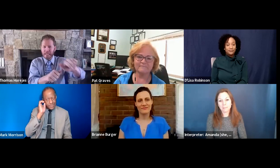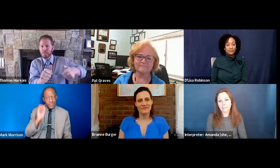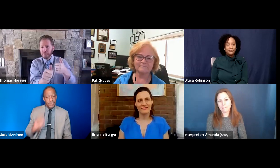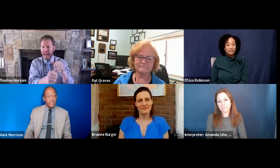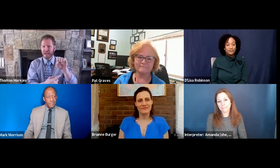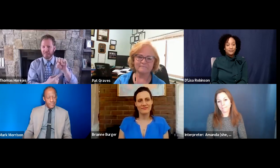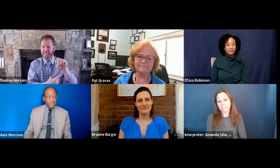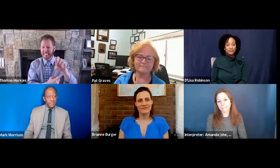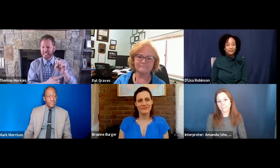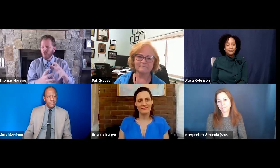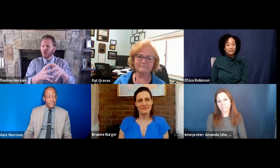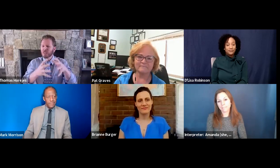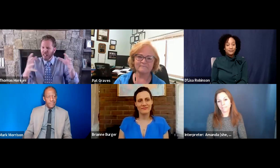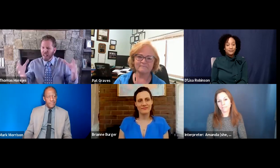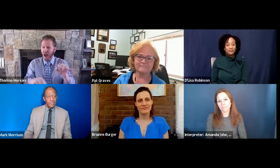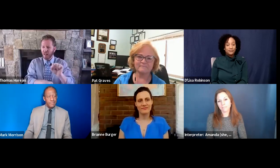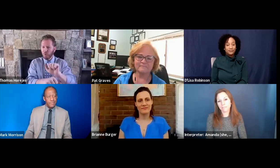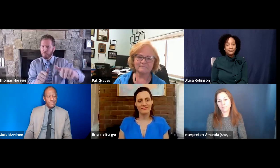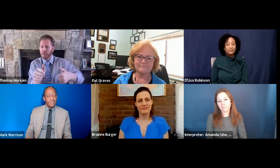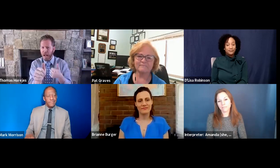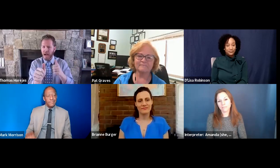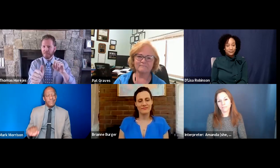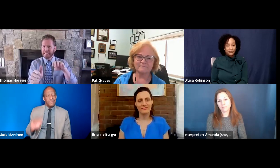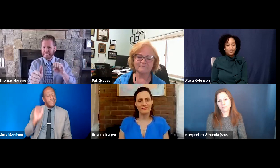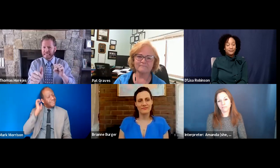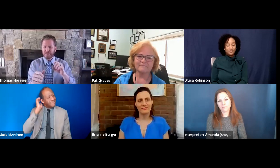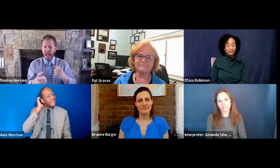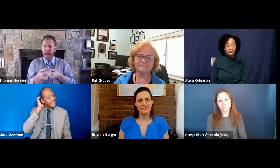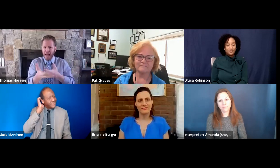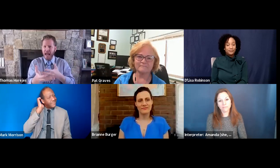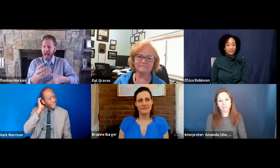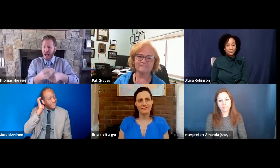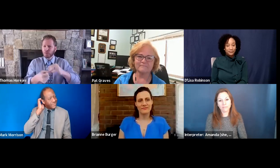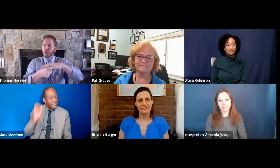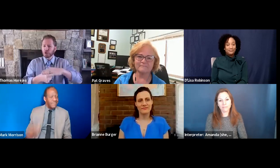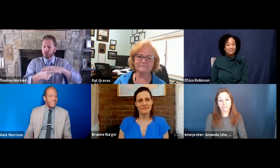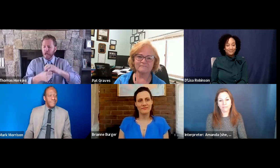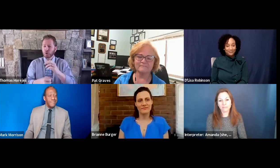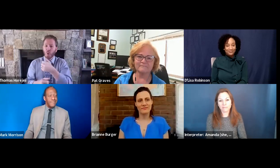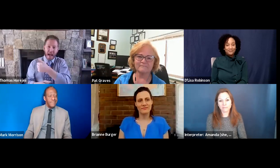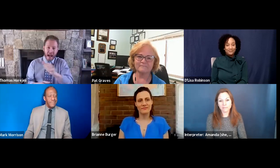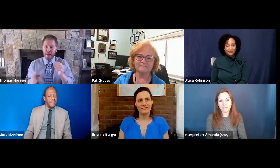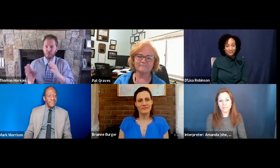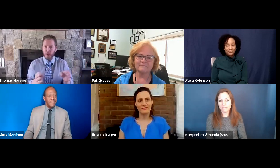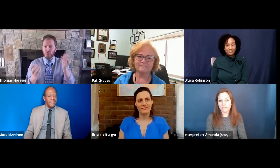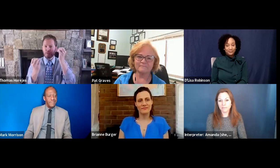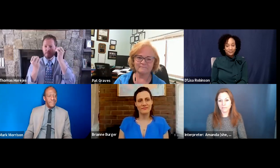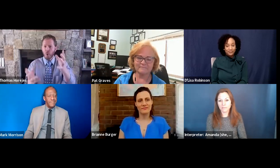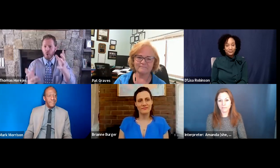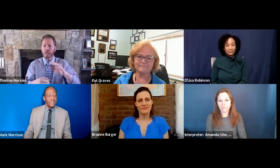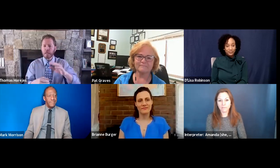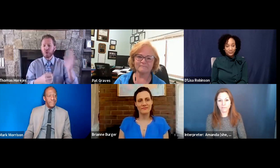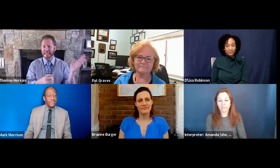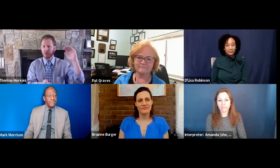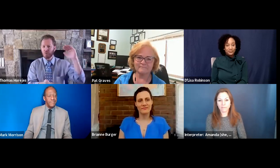team. So there is this work happening behind the scenes that often might not be visible, and that can add to